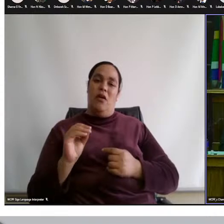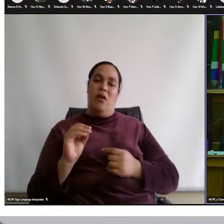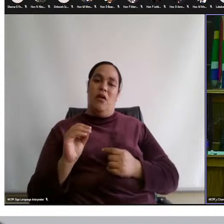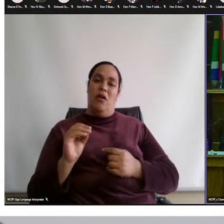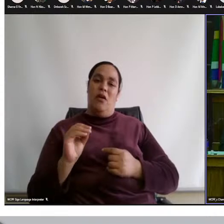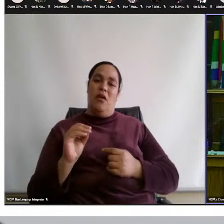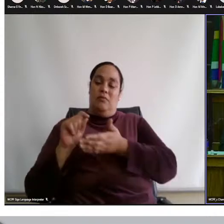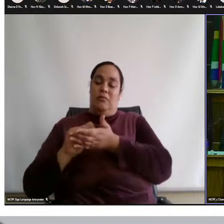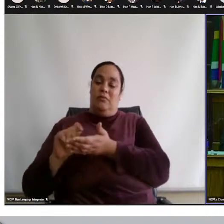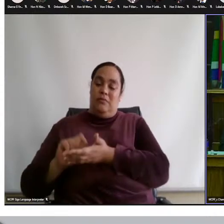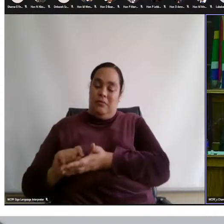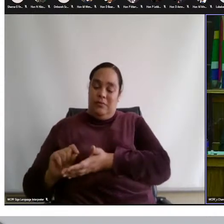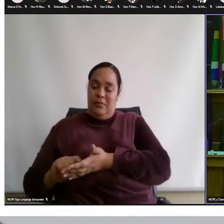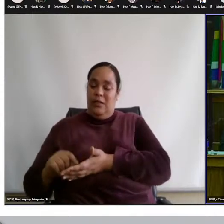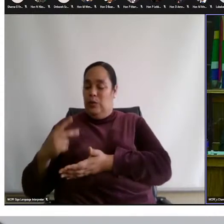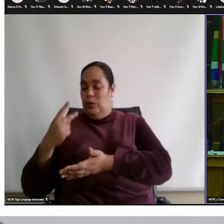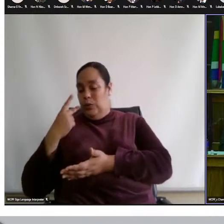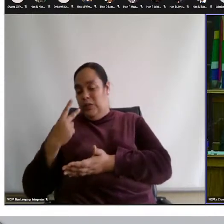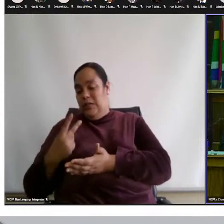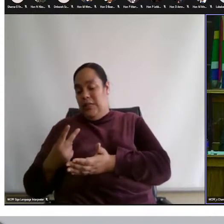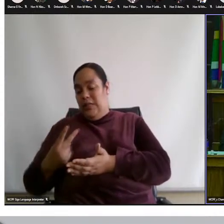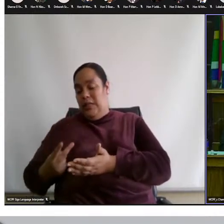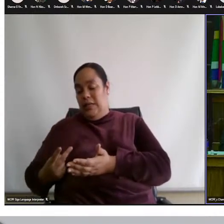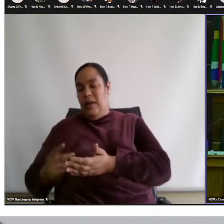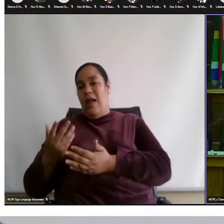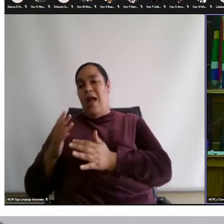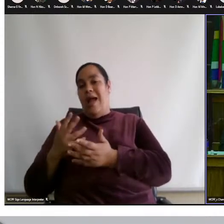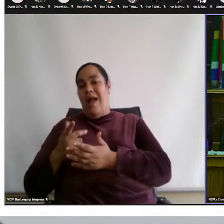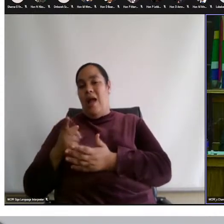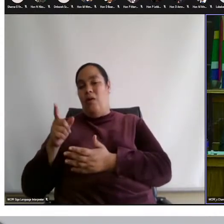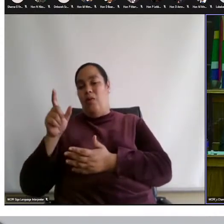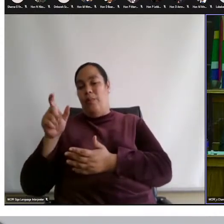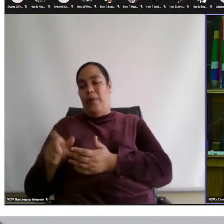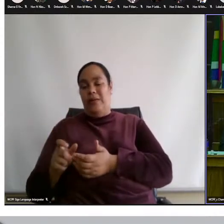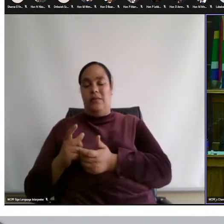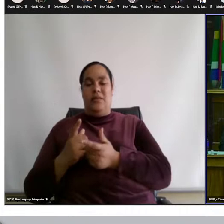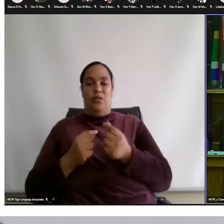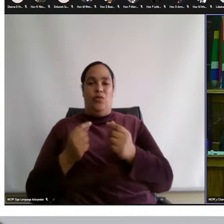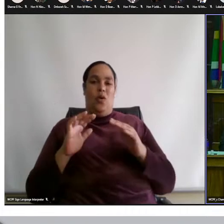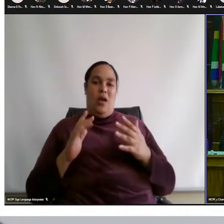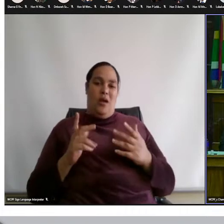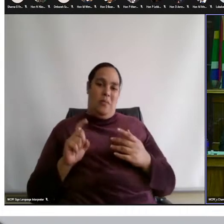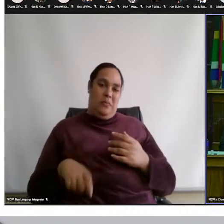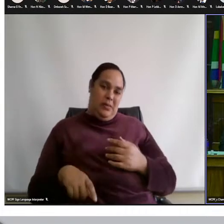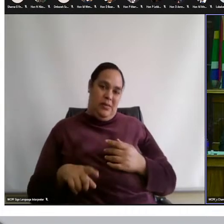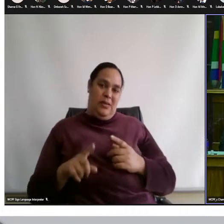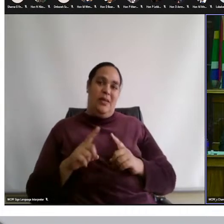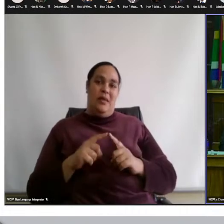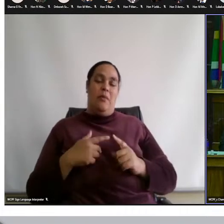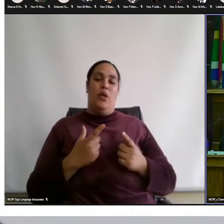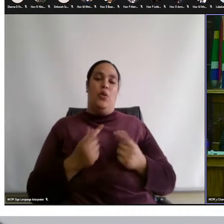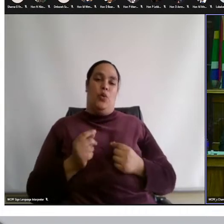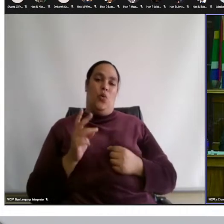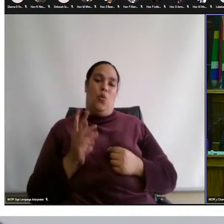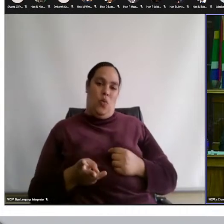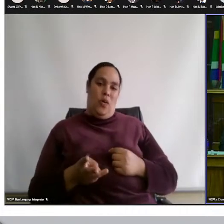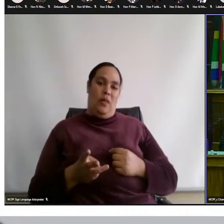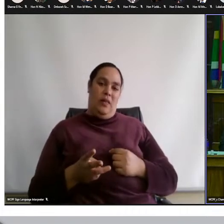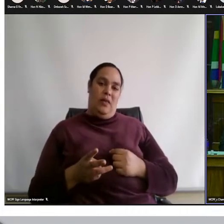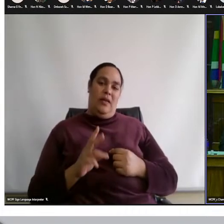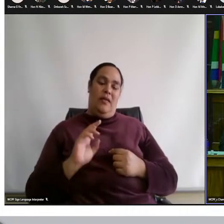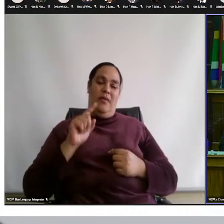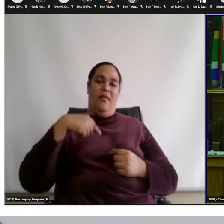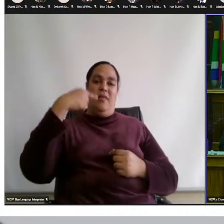see exactly how the presiding officer should be dealing with this matter. And I will do so in the next